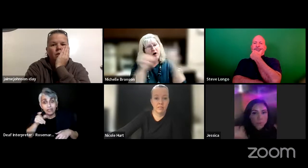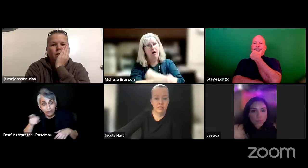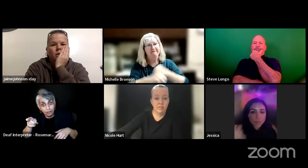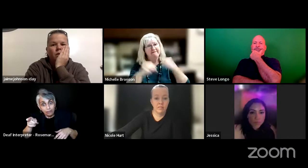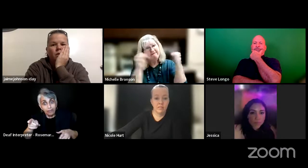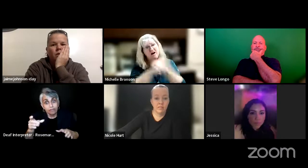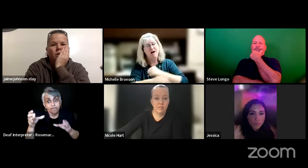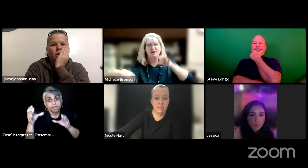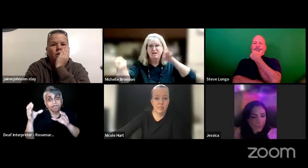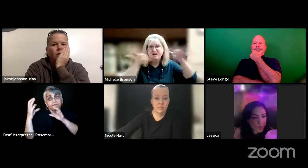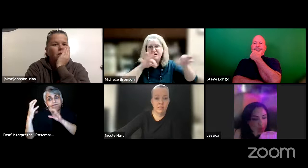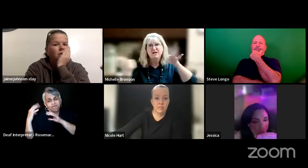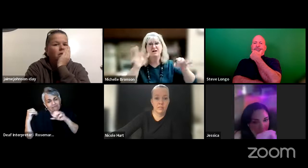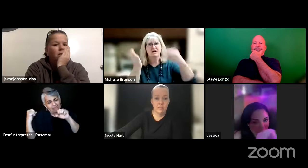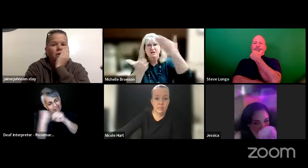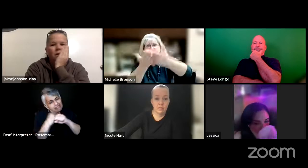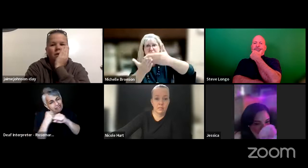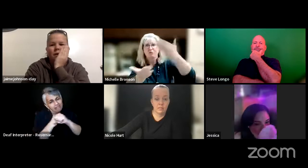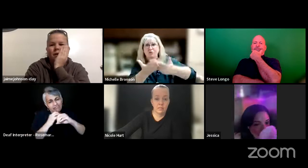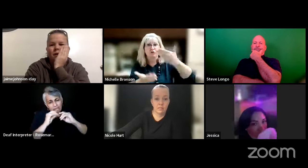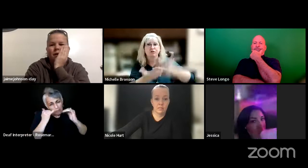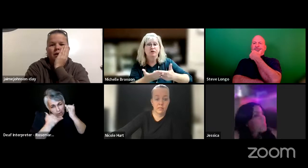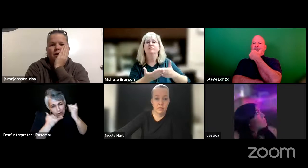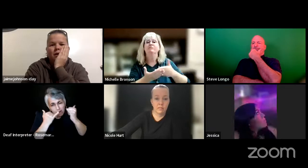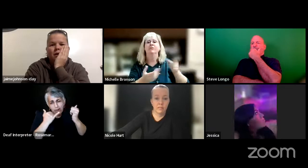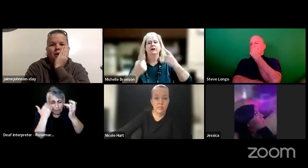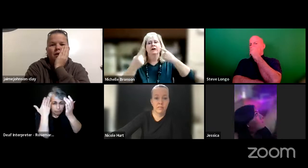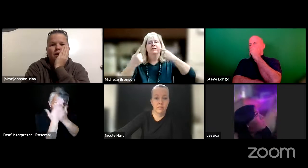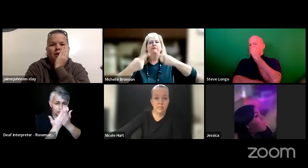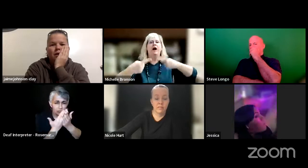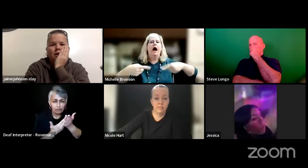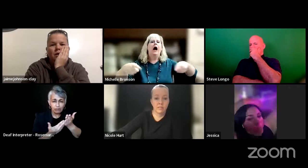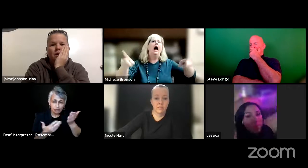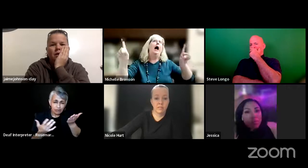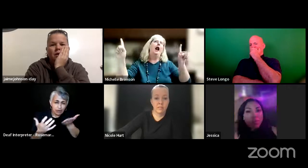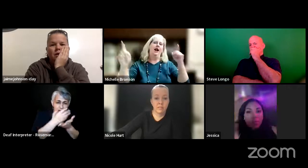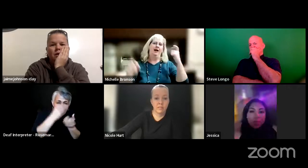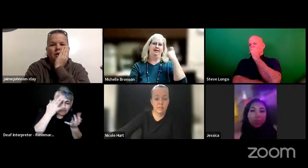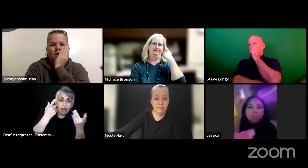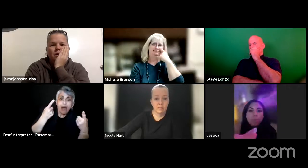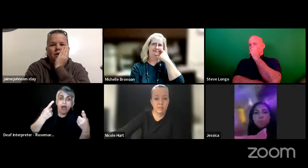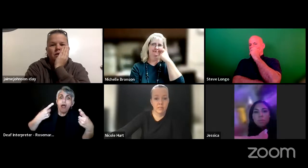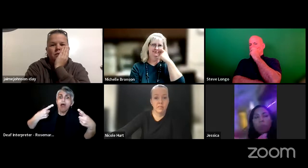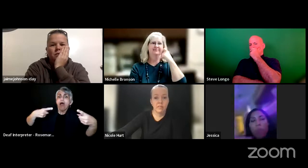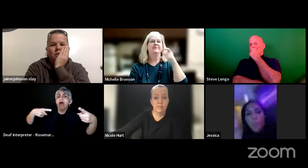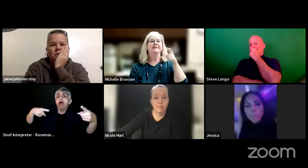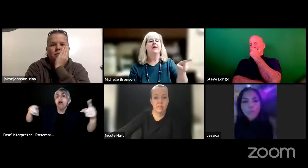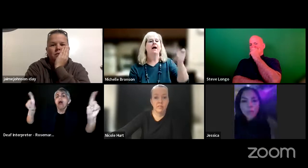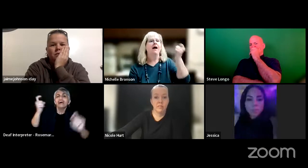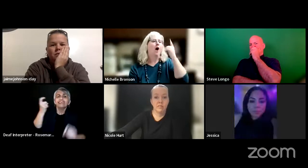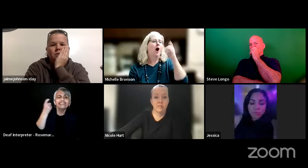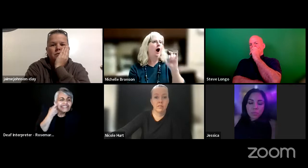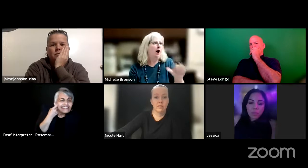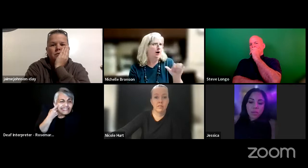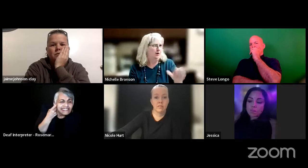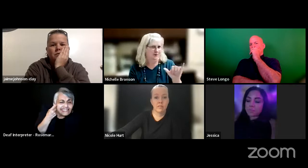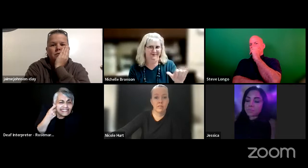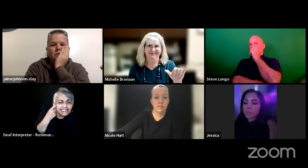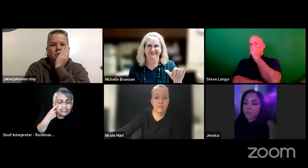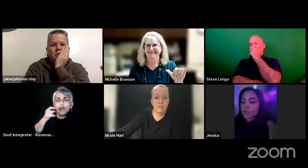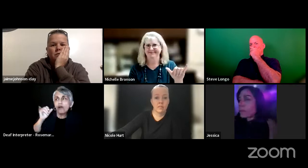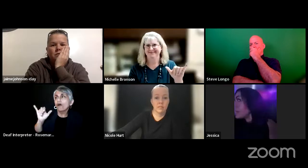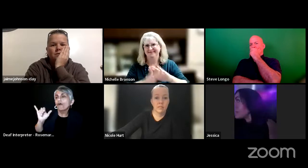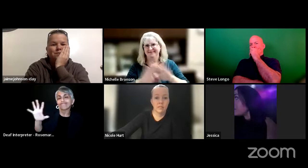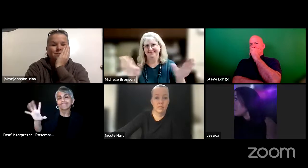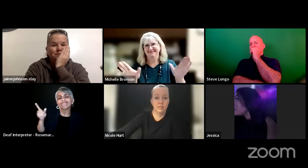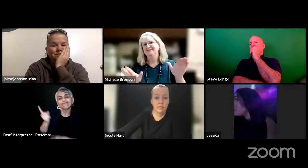so Colleen did a tremendous amount of fighting to really provide the documentation they needed to finally get it resolved